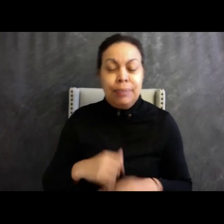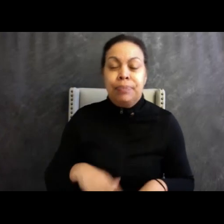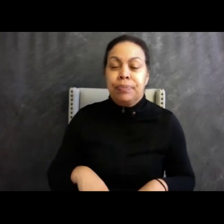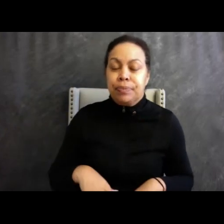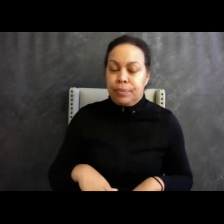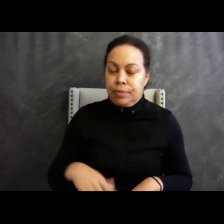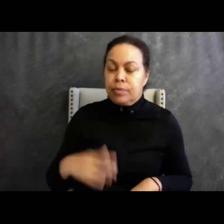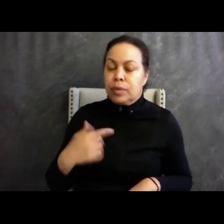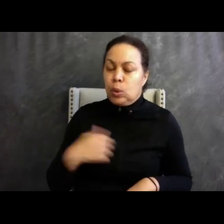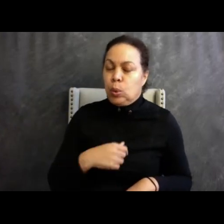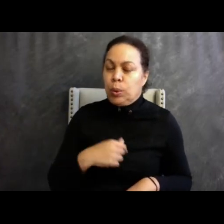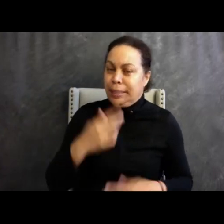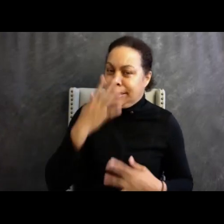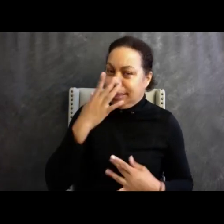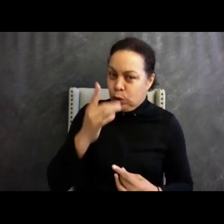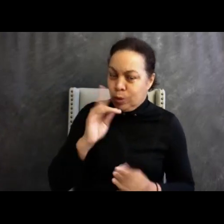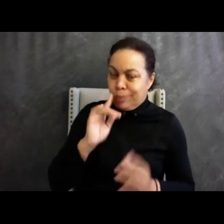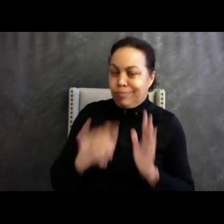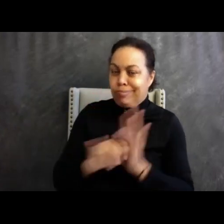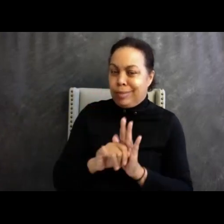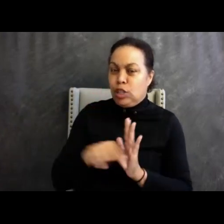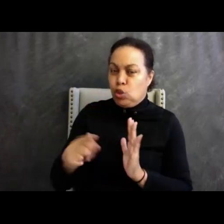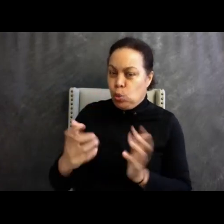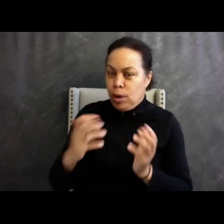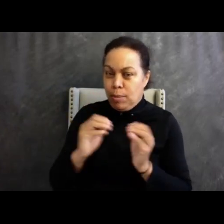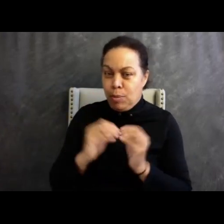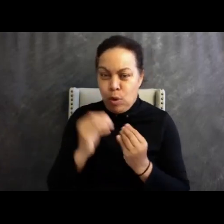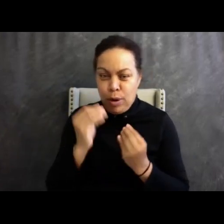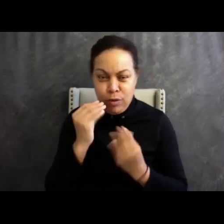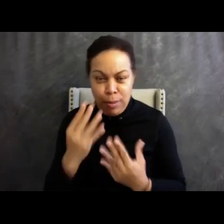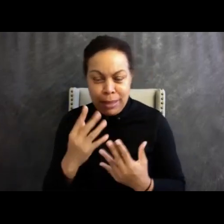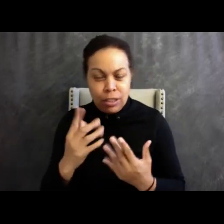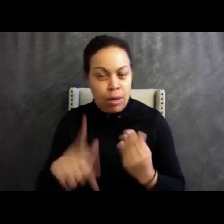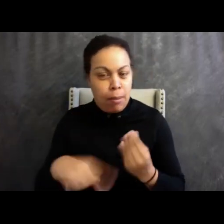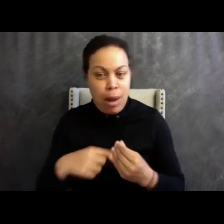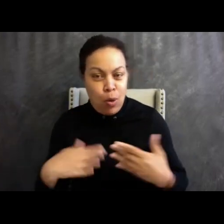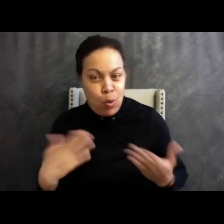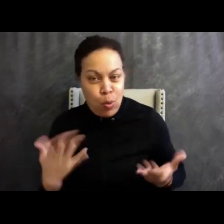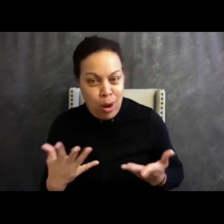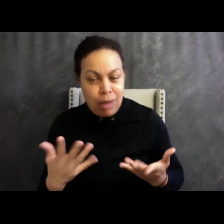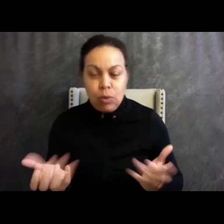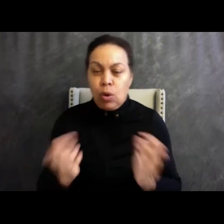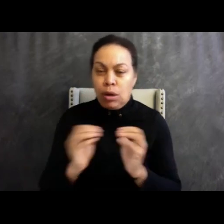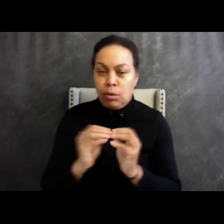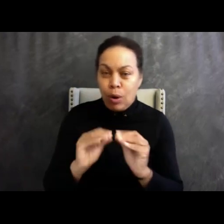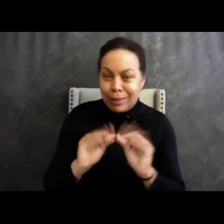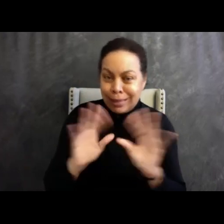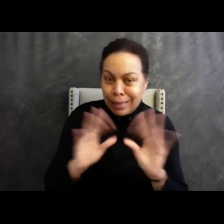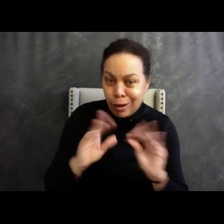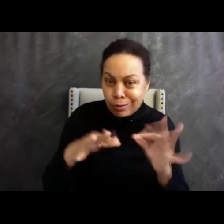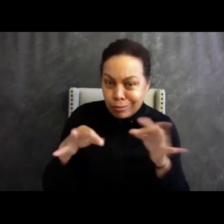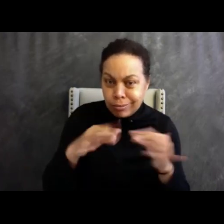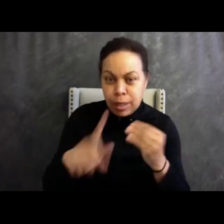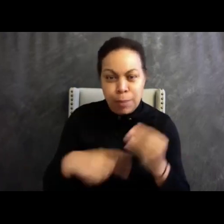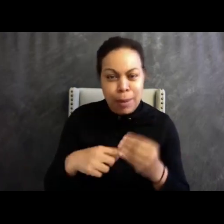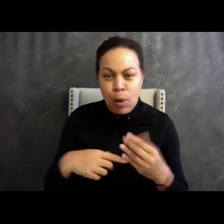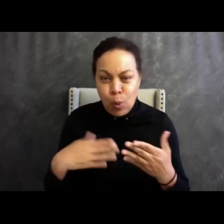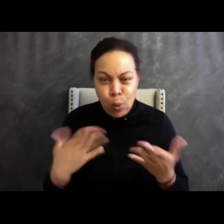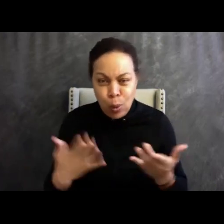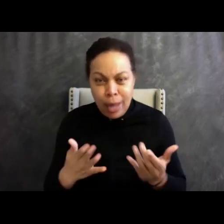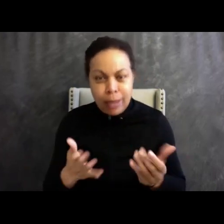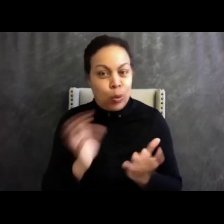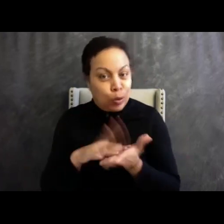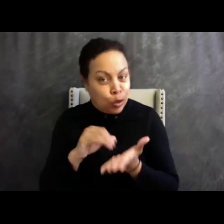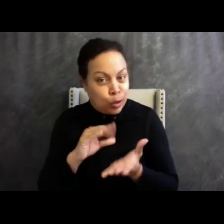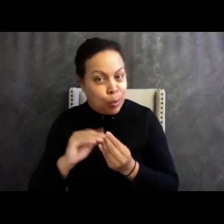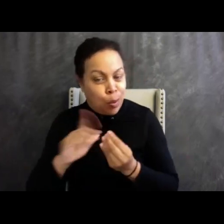what maybe you would like more information on, what you'd like more clarity on, something else you might be interested in hearing or learning more about.